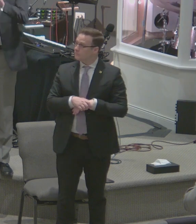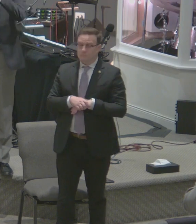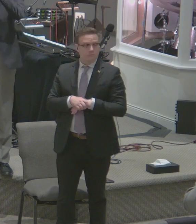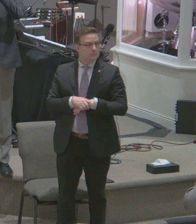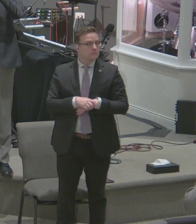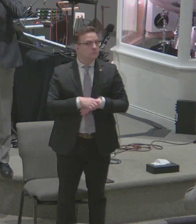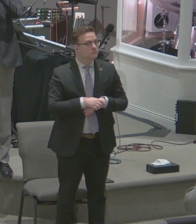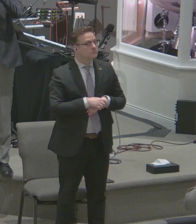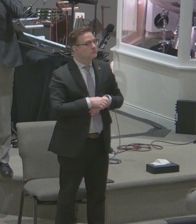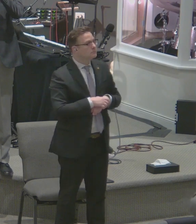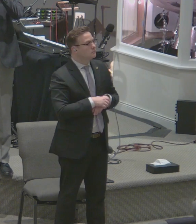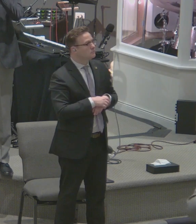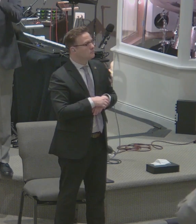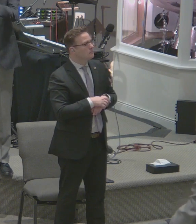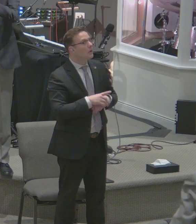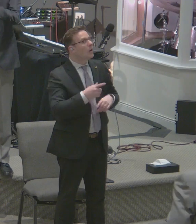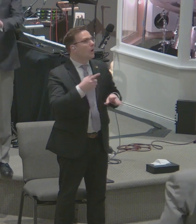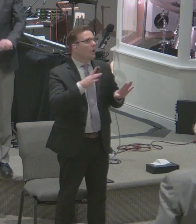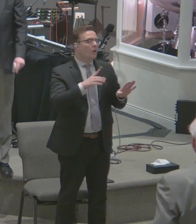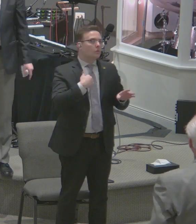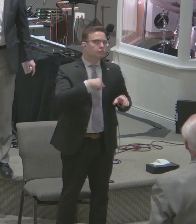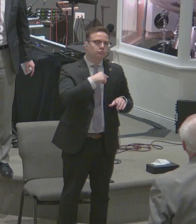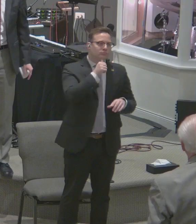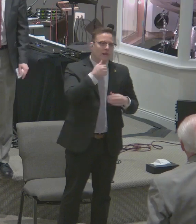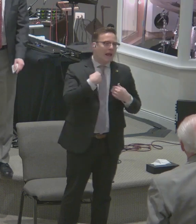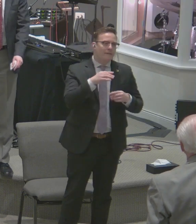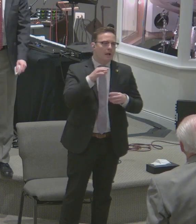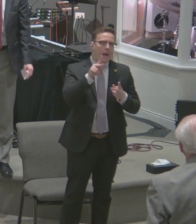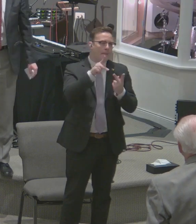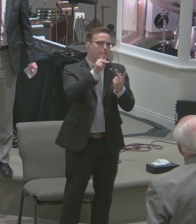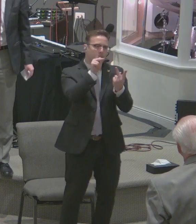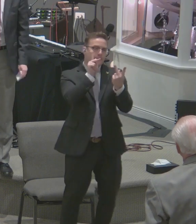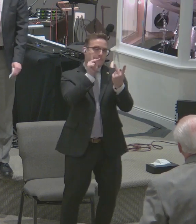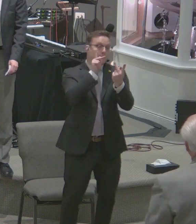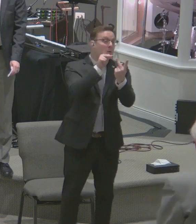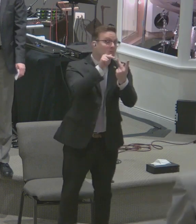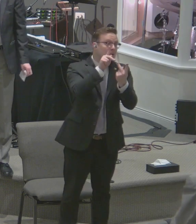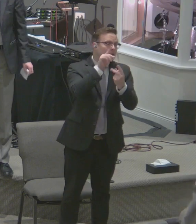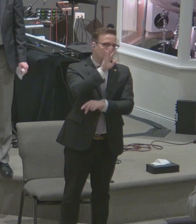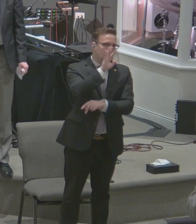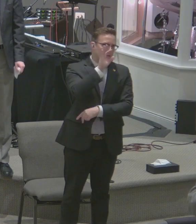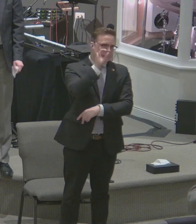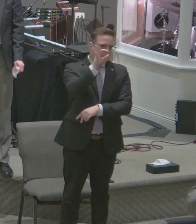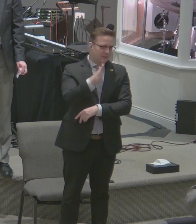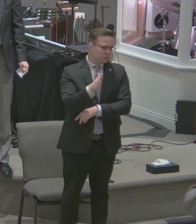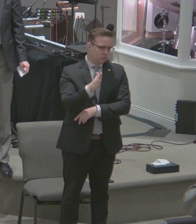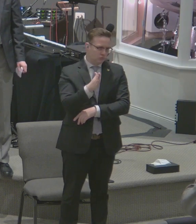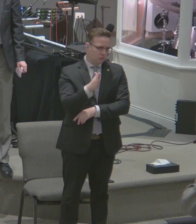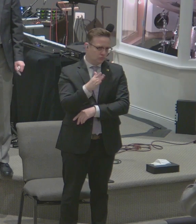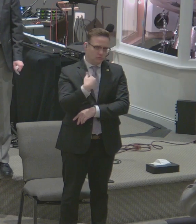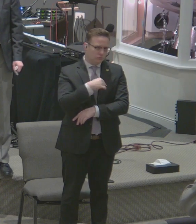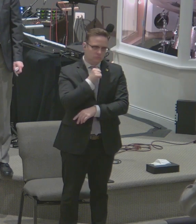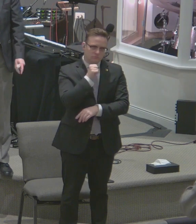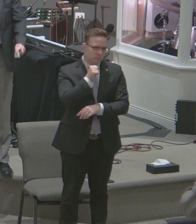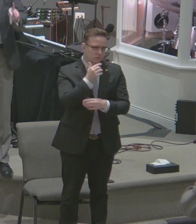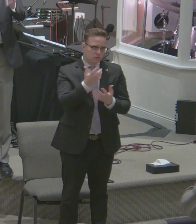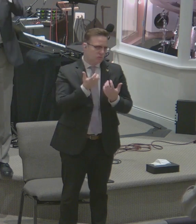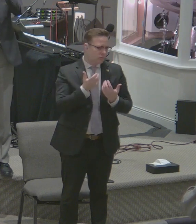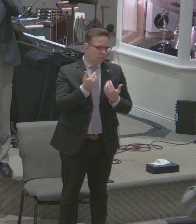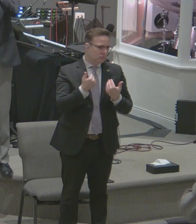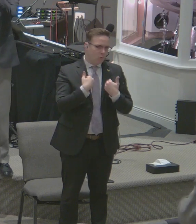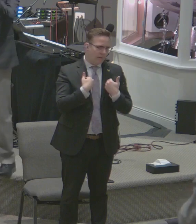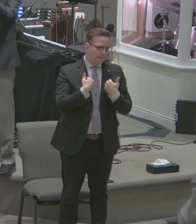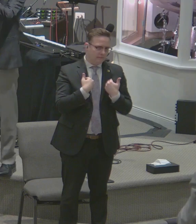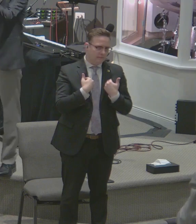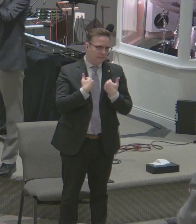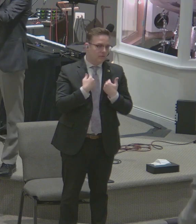church, we do not have a perfect pastor. We do not. There's only been